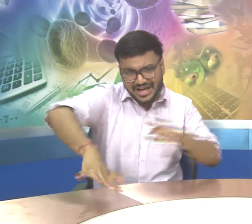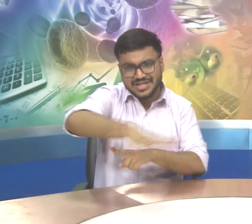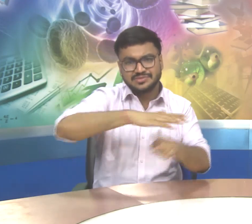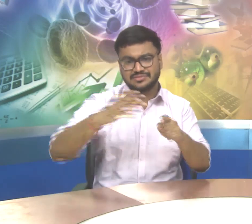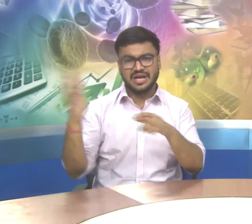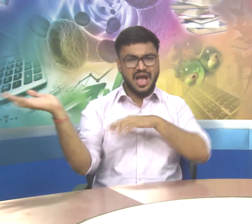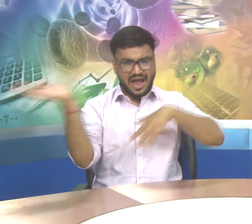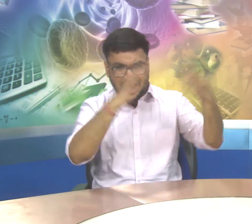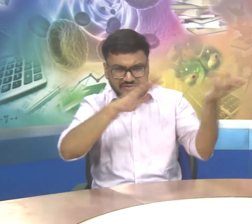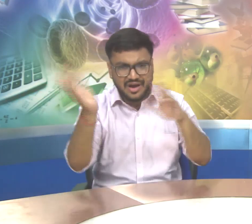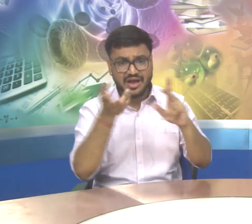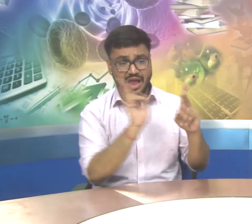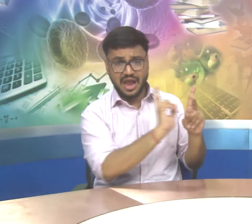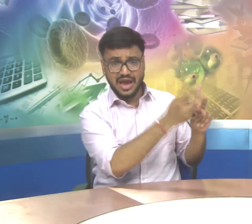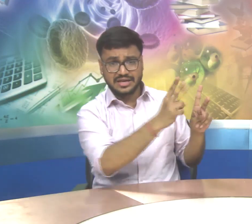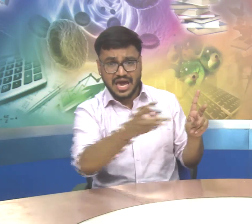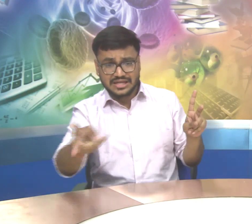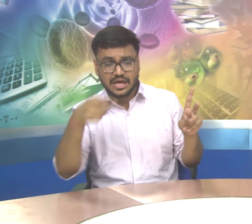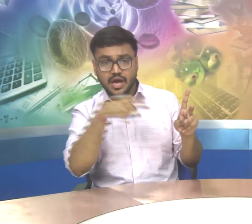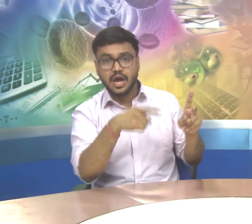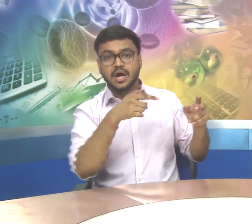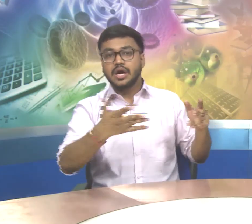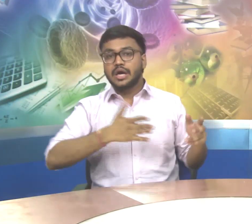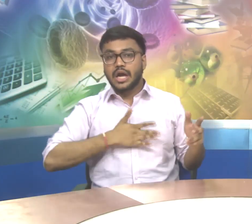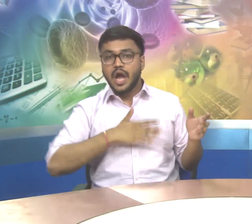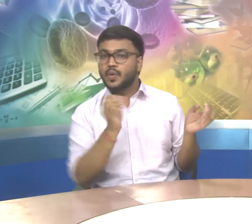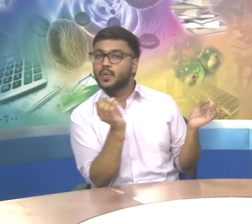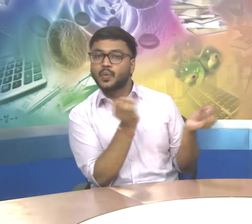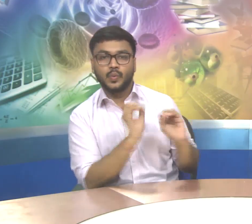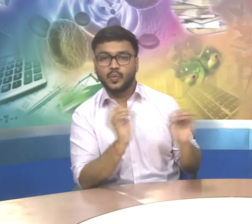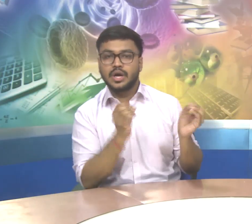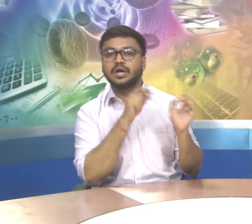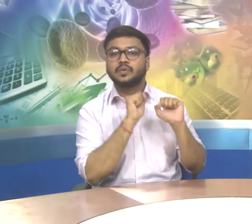resources of nature that are described in next slide.